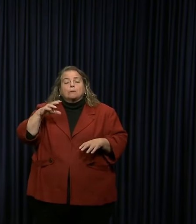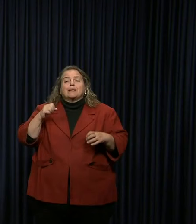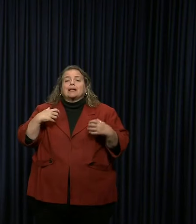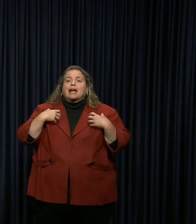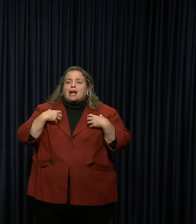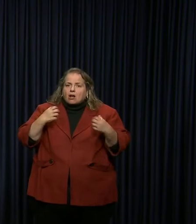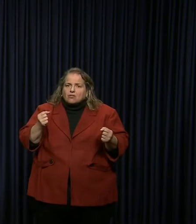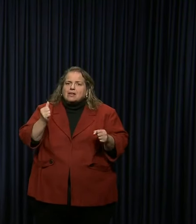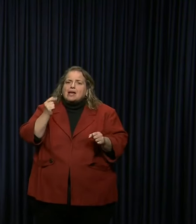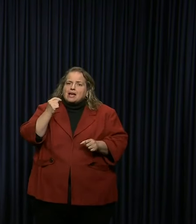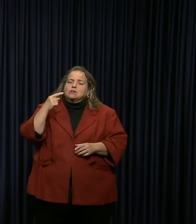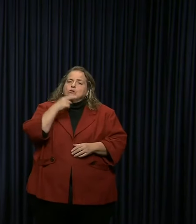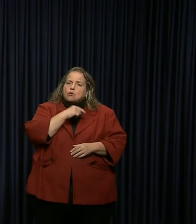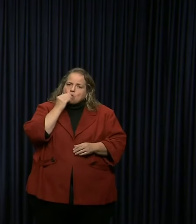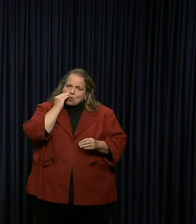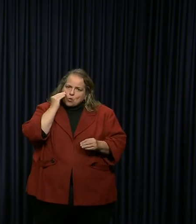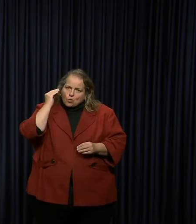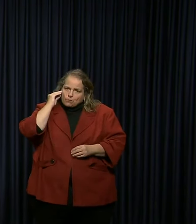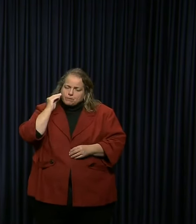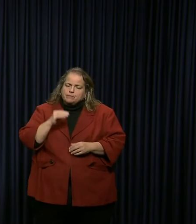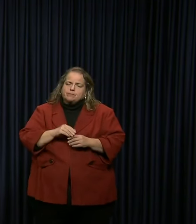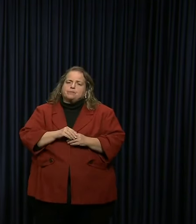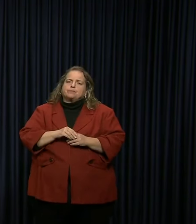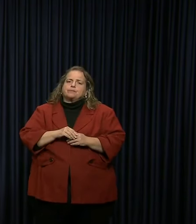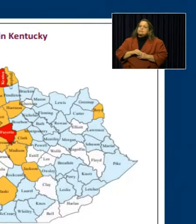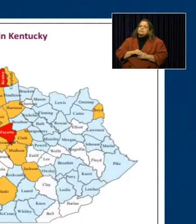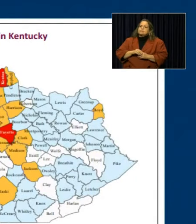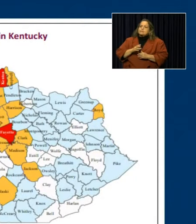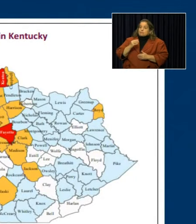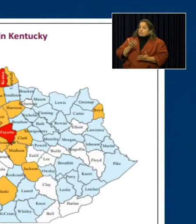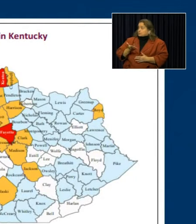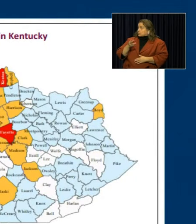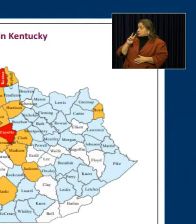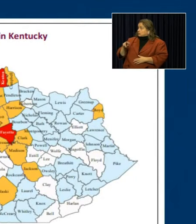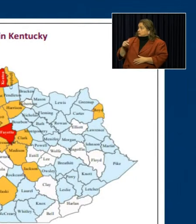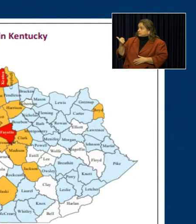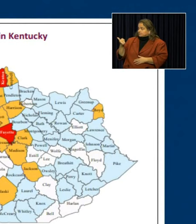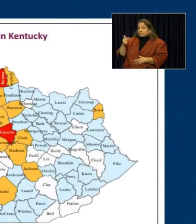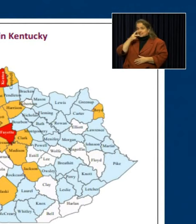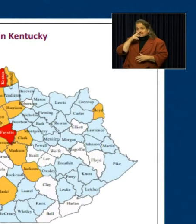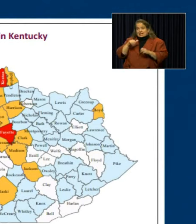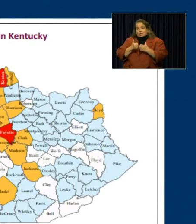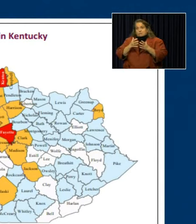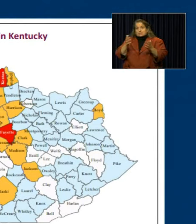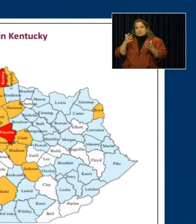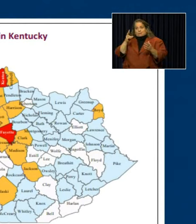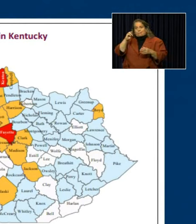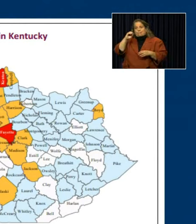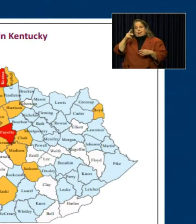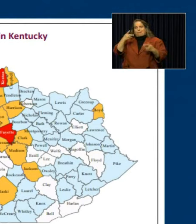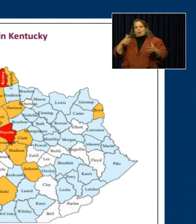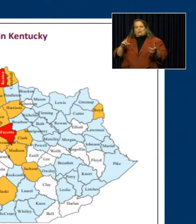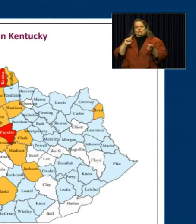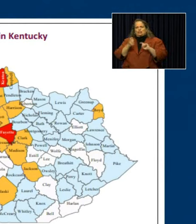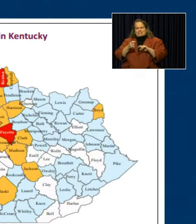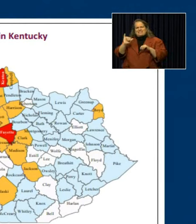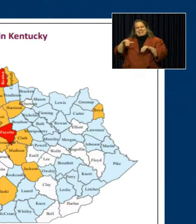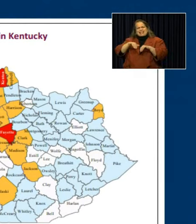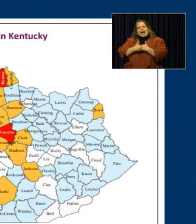at home. Here it is. I mean, look at how it's changed. Look at it. This is how